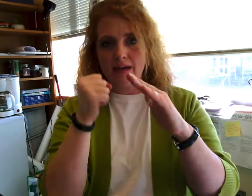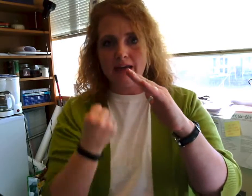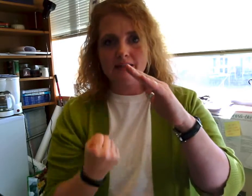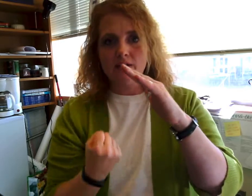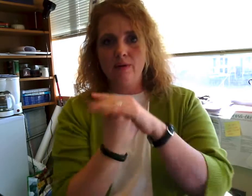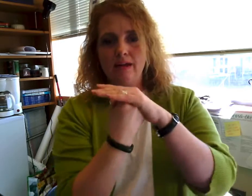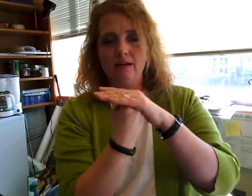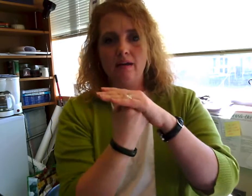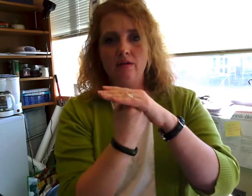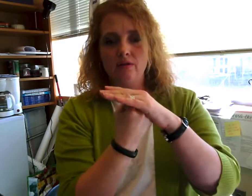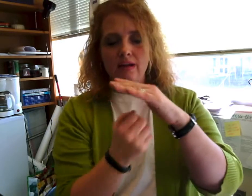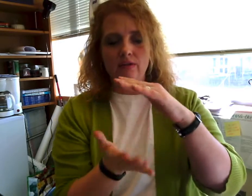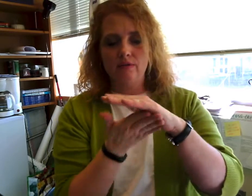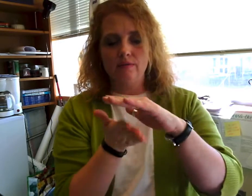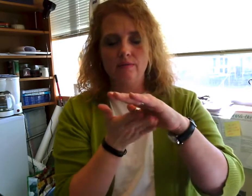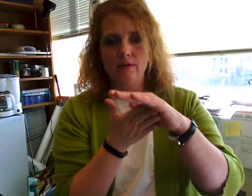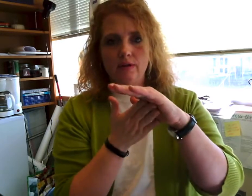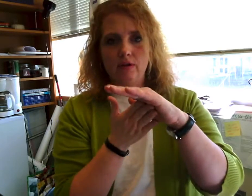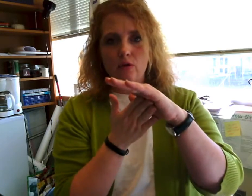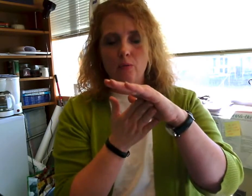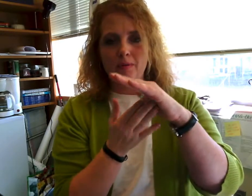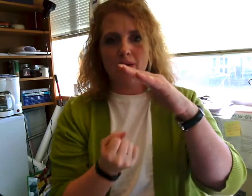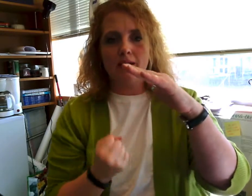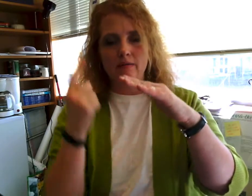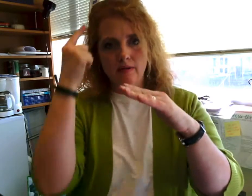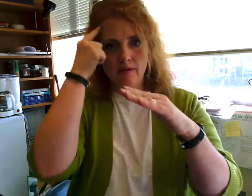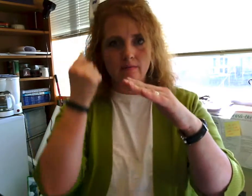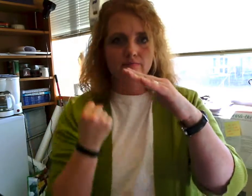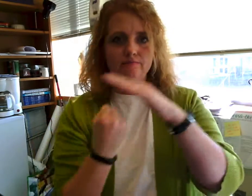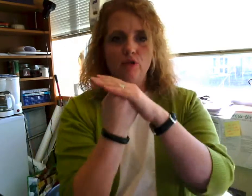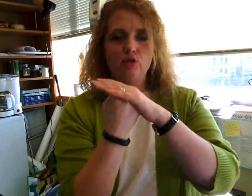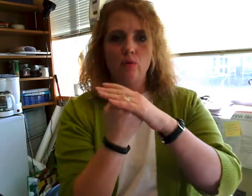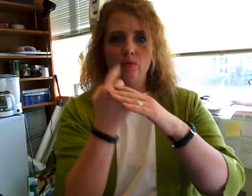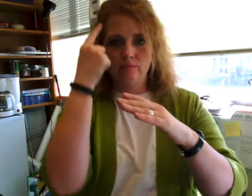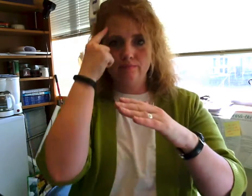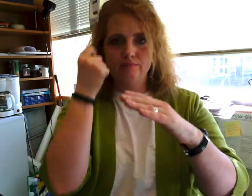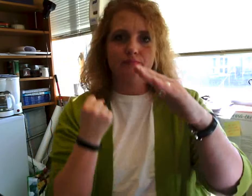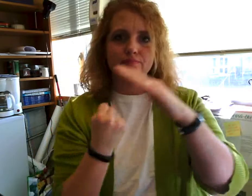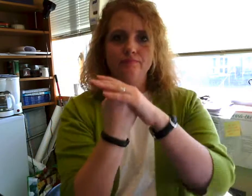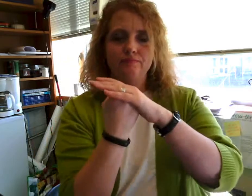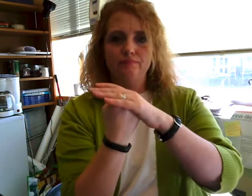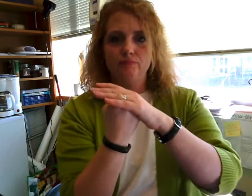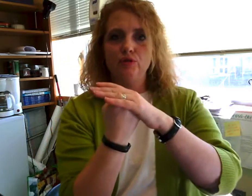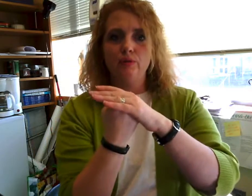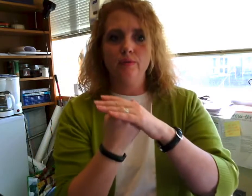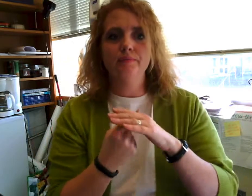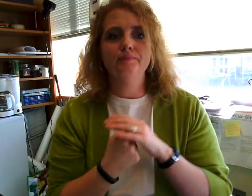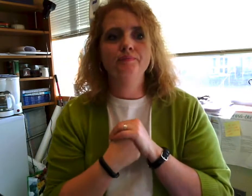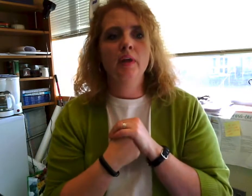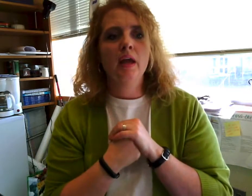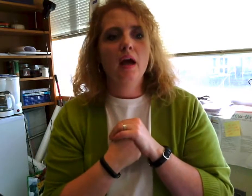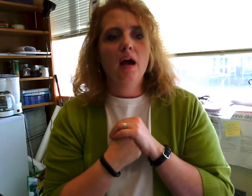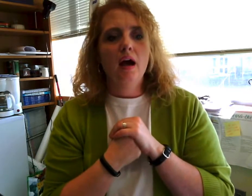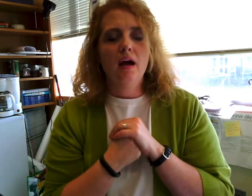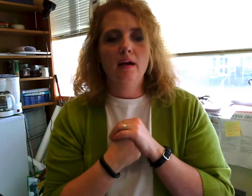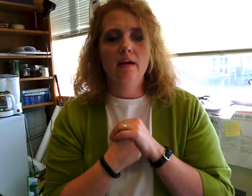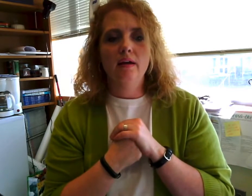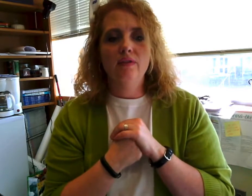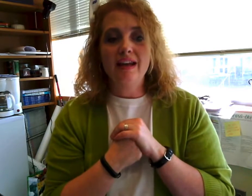an S, you hit underneath your open B. Stroke. Stroke. The